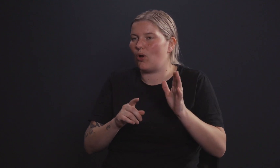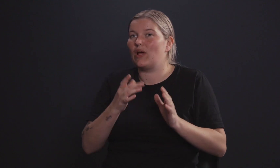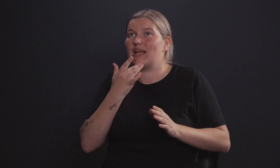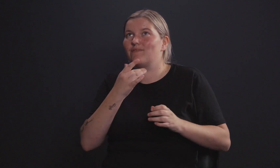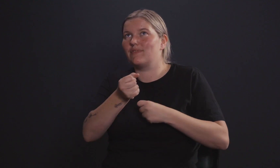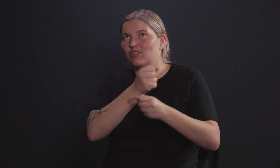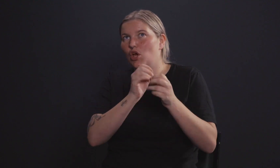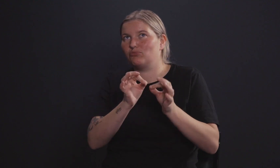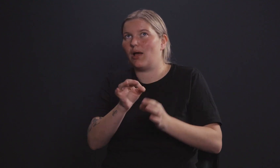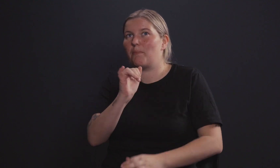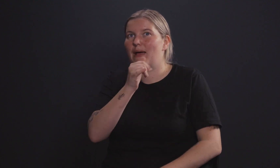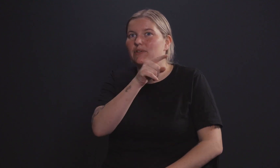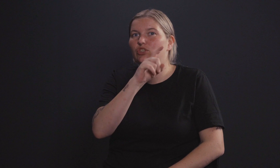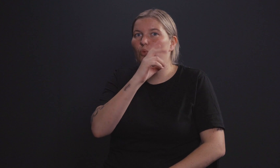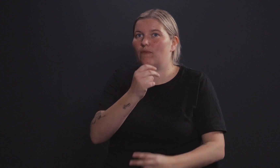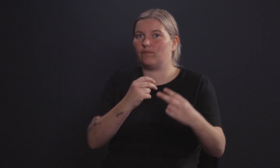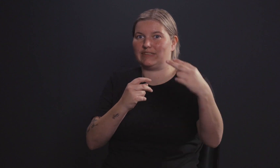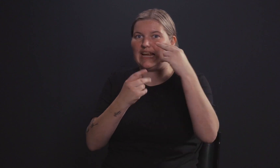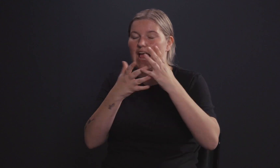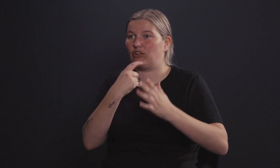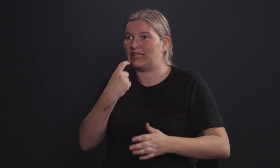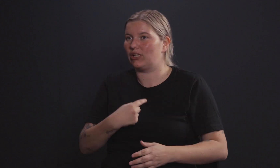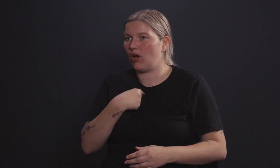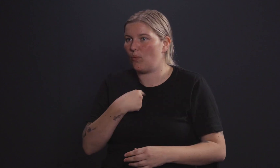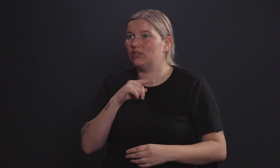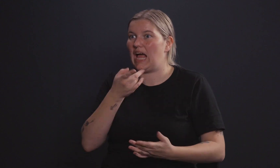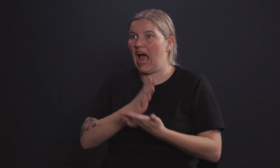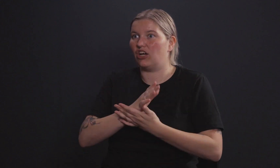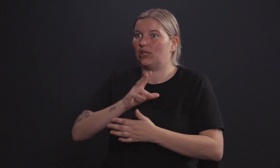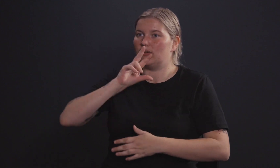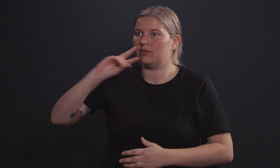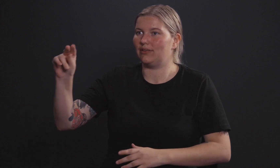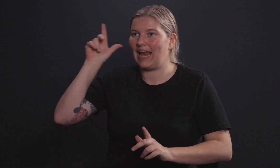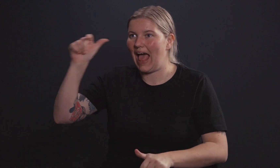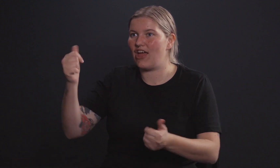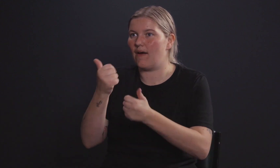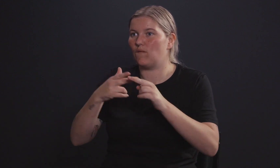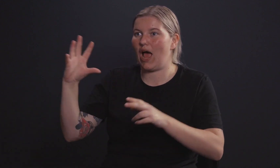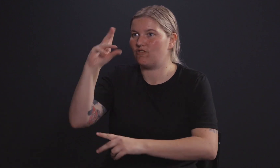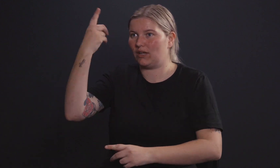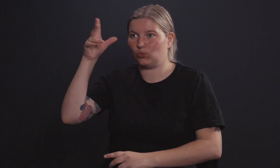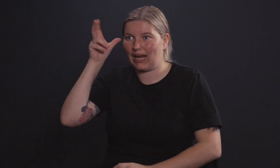that if the interpreter was in her place, they would have noticed how serious I was and conveyed the urgency of what I was saying loud and